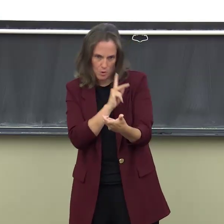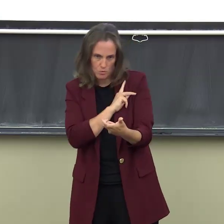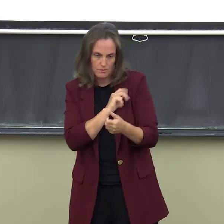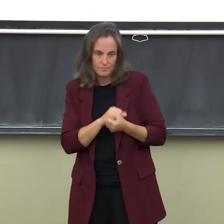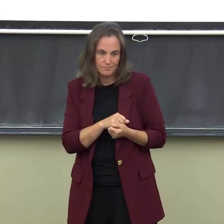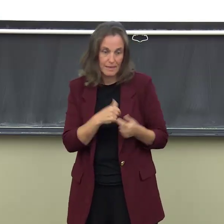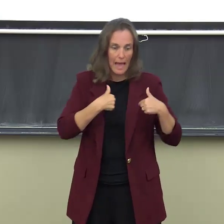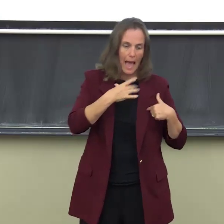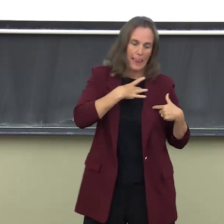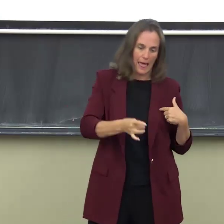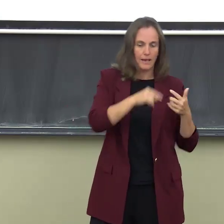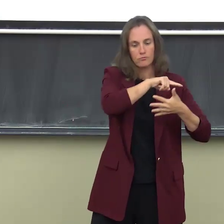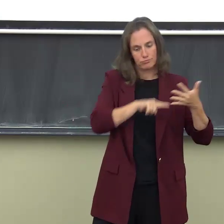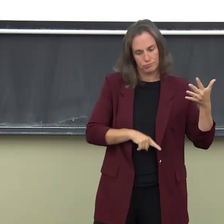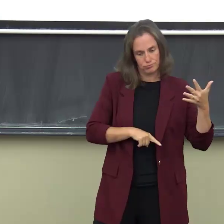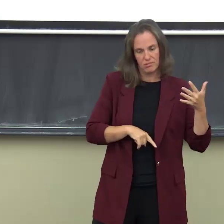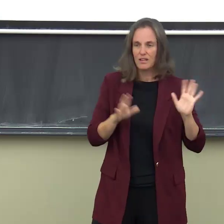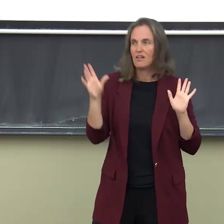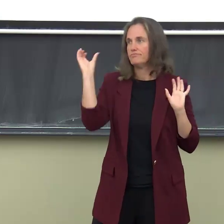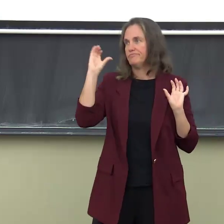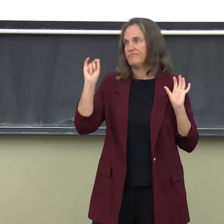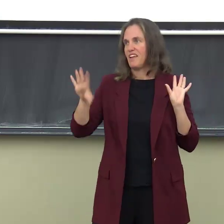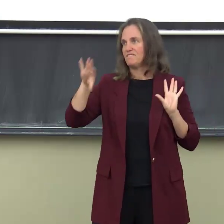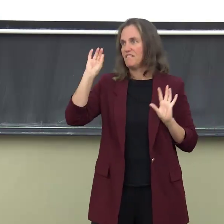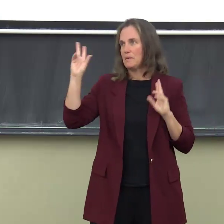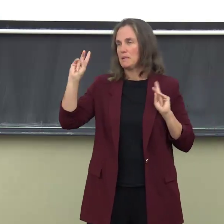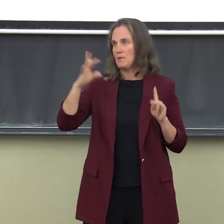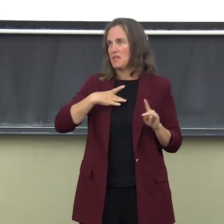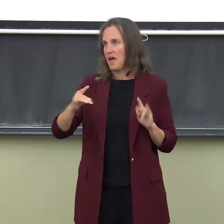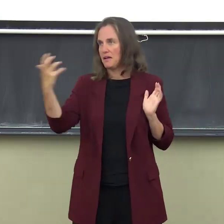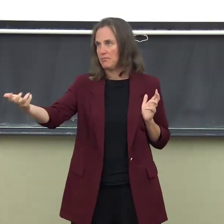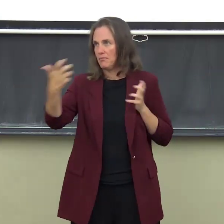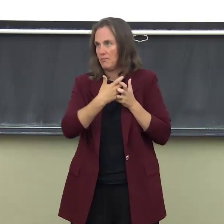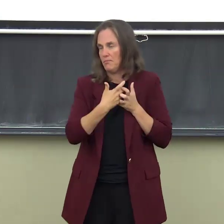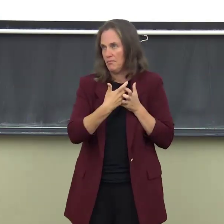like, the hierarchy of popularity that is